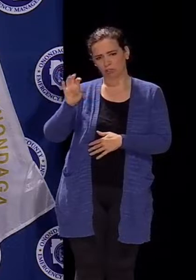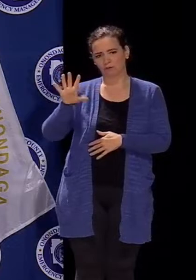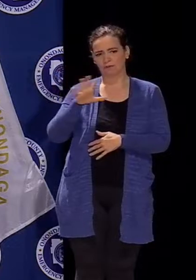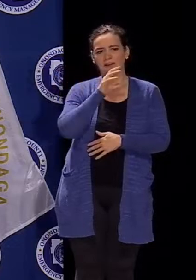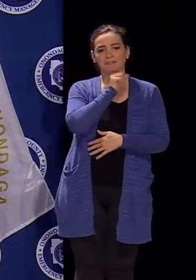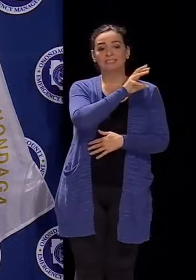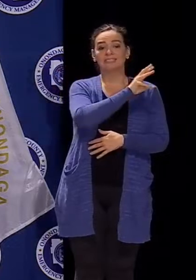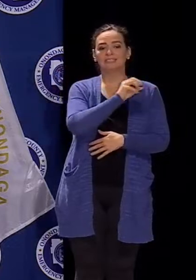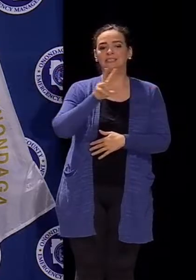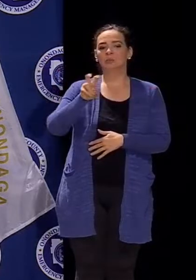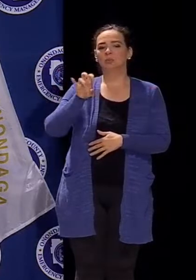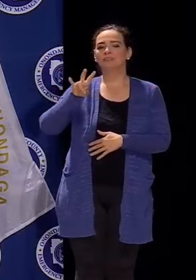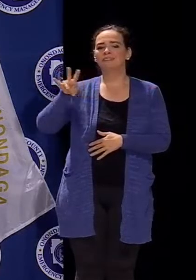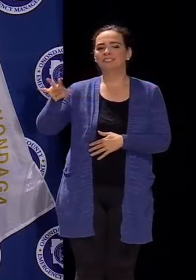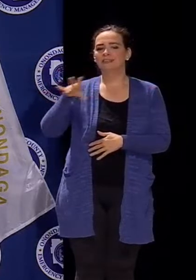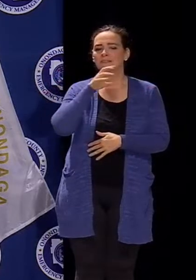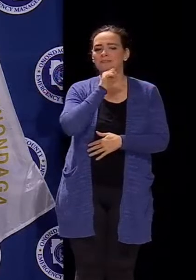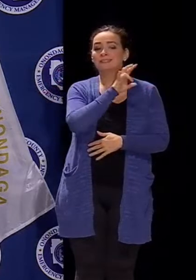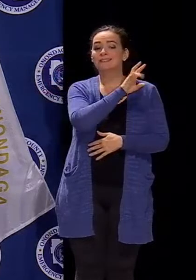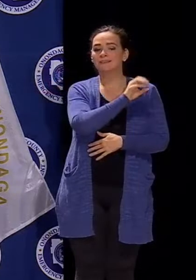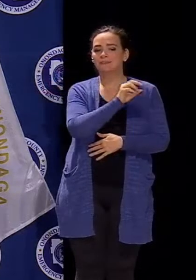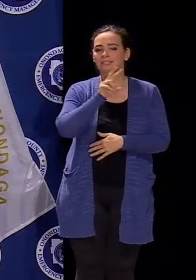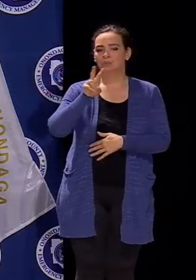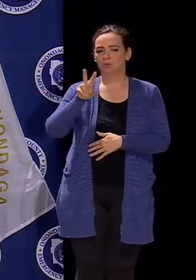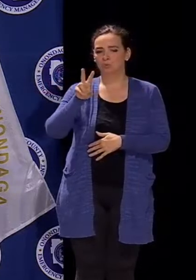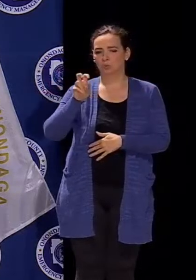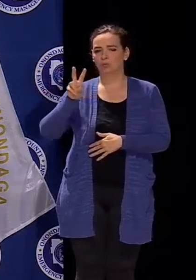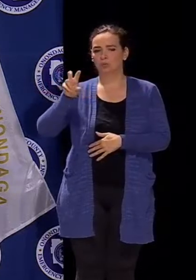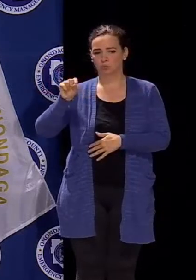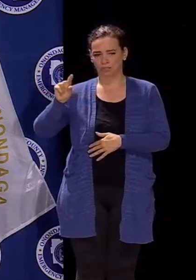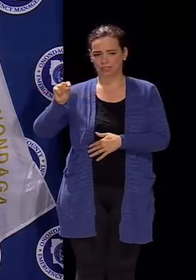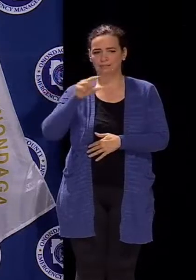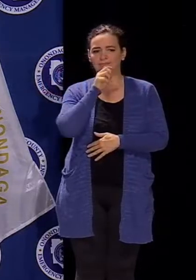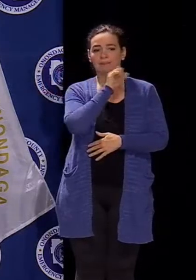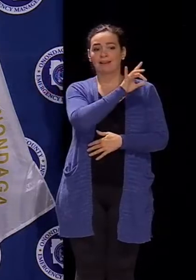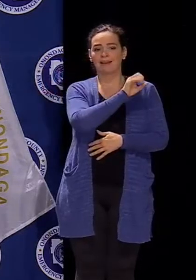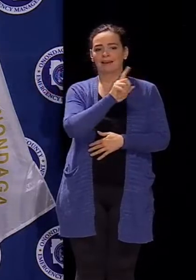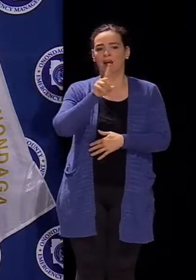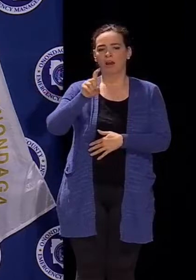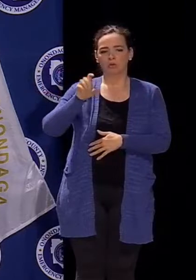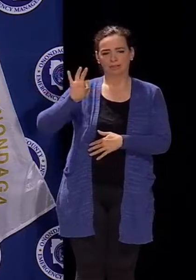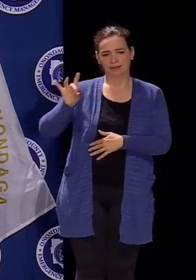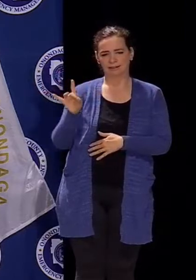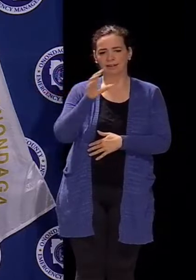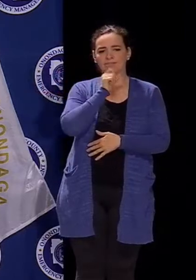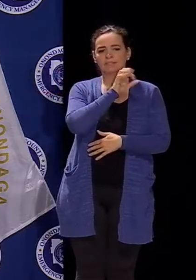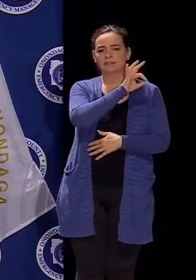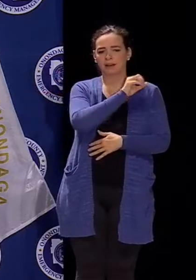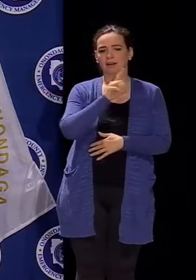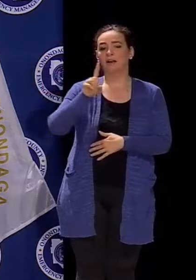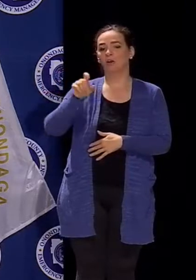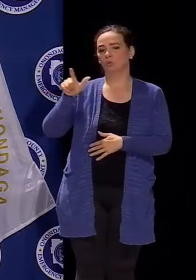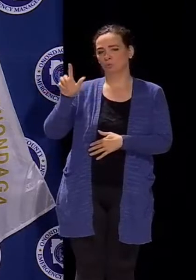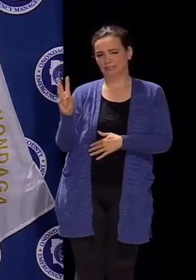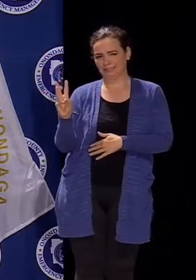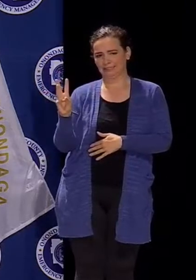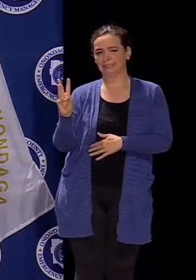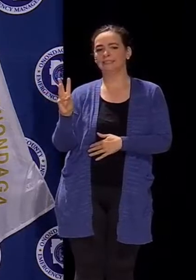277 in their 60s, 220 in their 70s, 198 in their 80s, and 126 in their